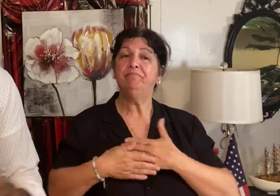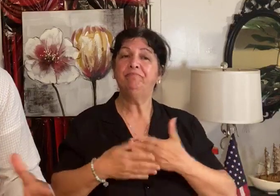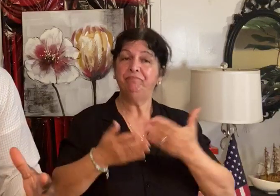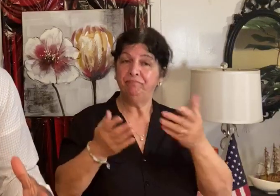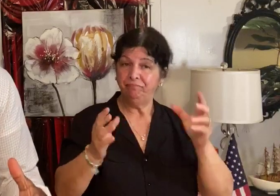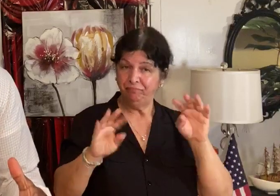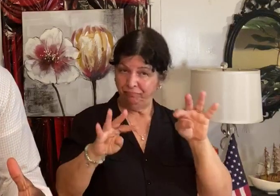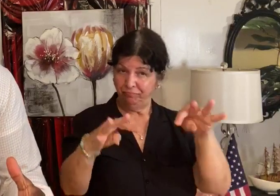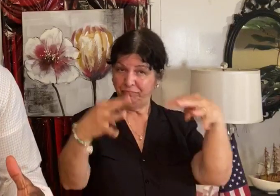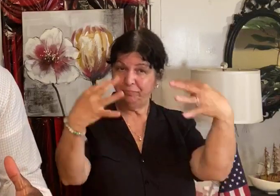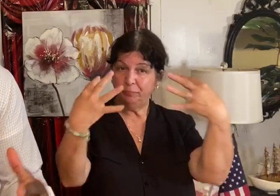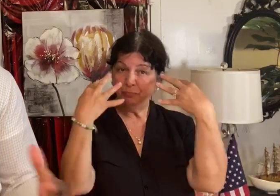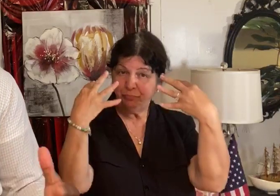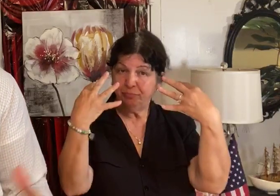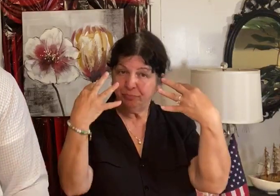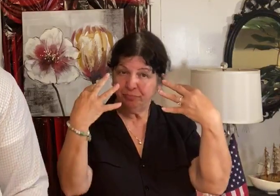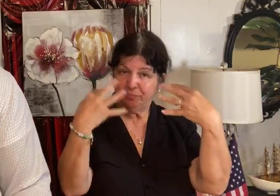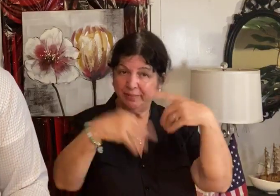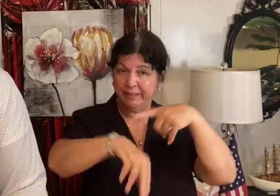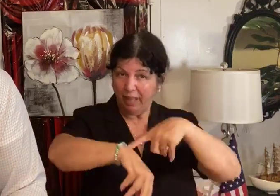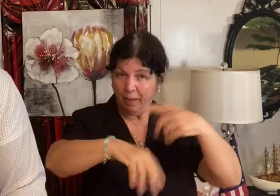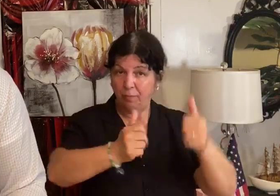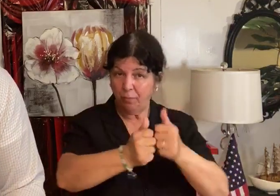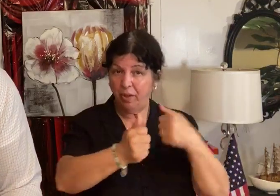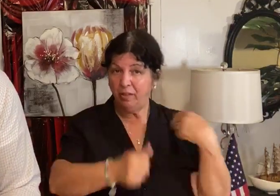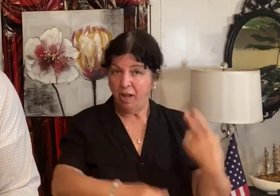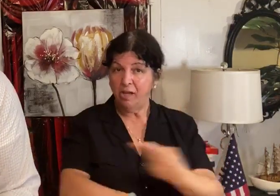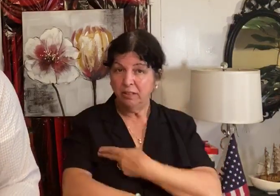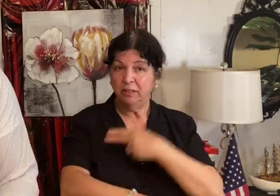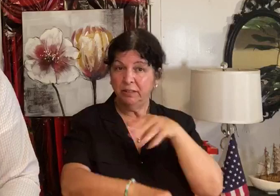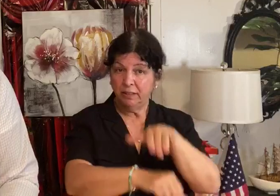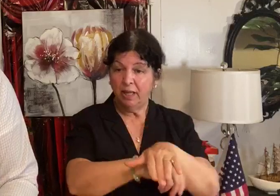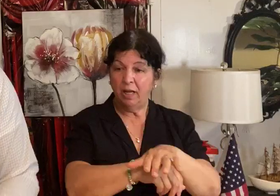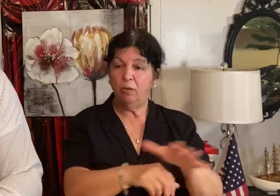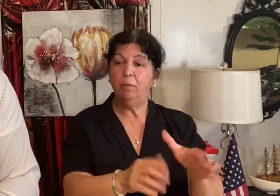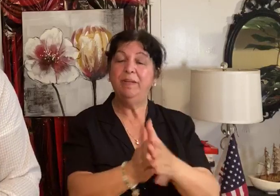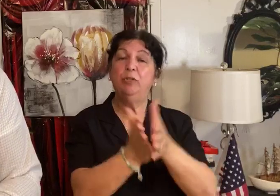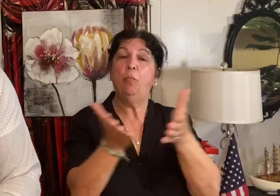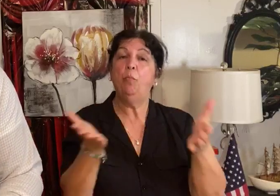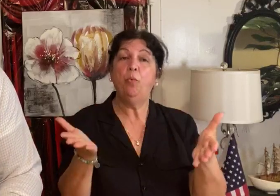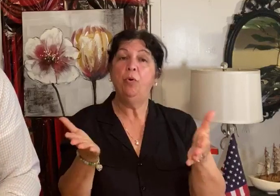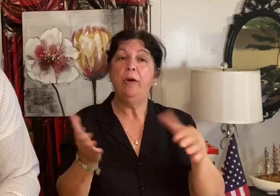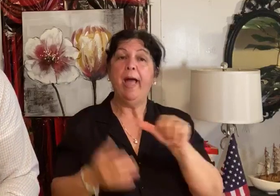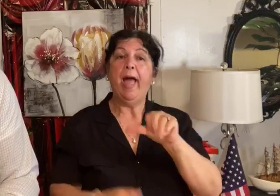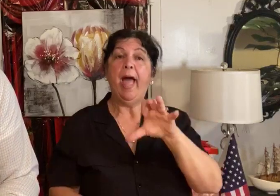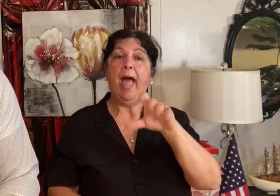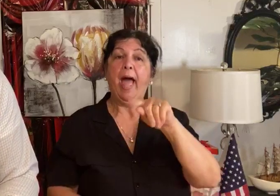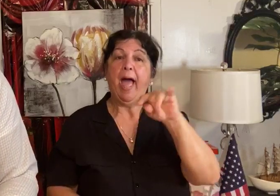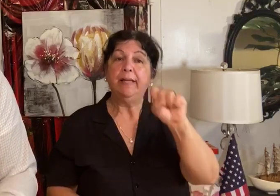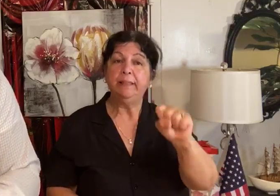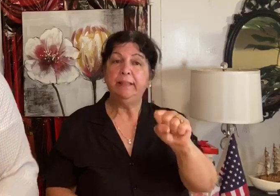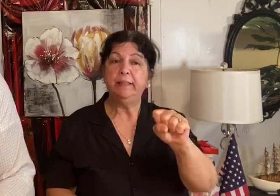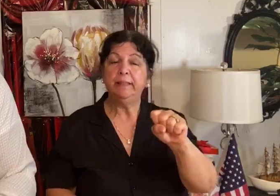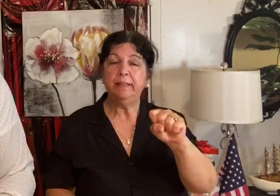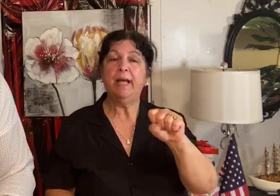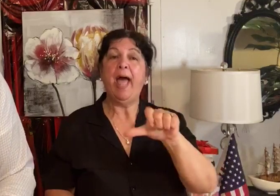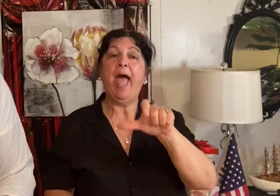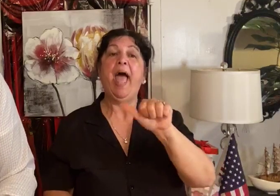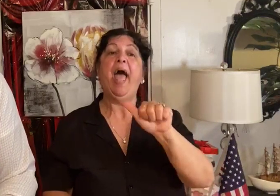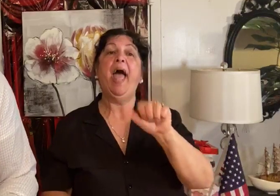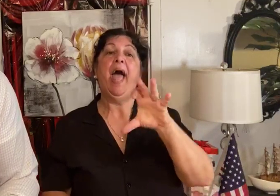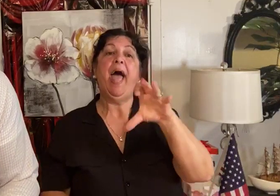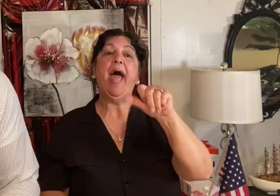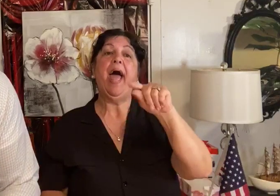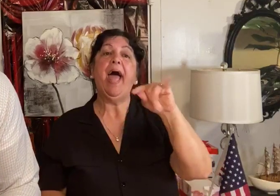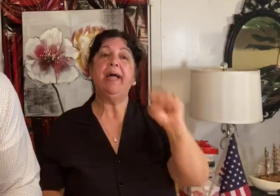take a few minutes time with us tonight. We're going to be in the book of Acts. We're going to read a couple verses here. And so let's